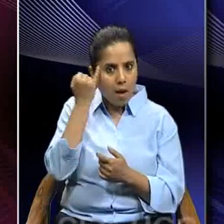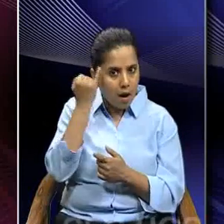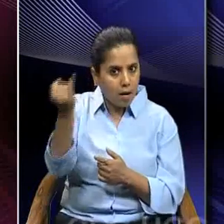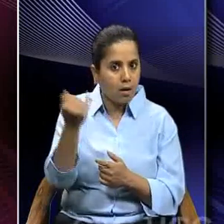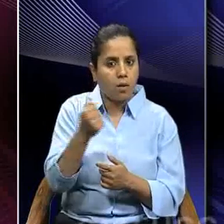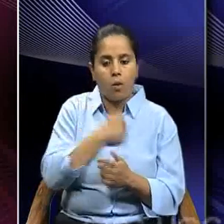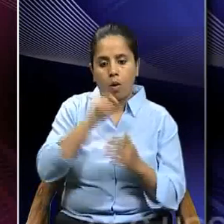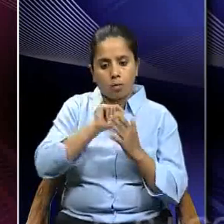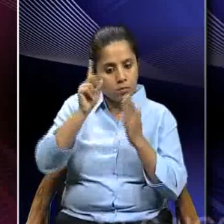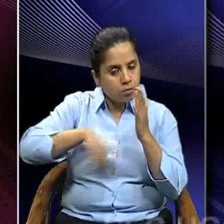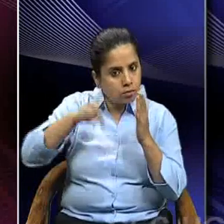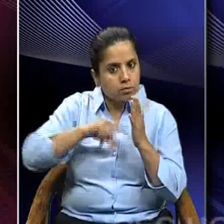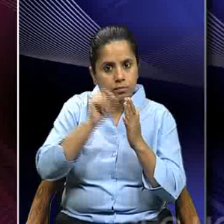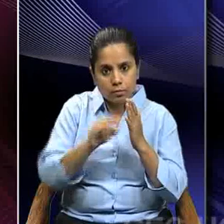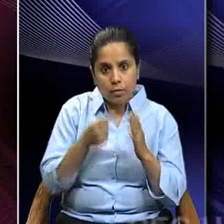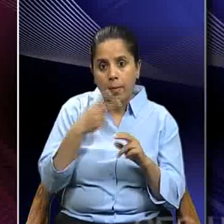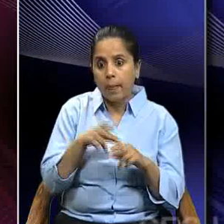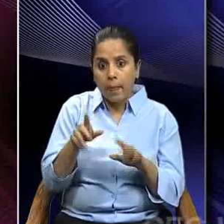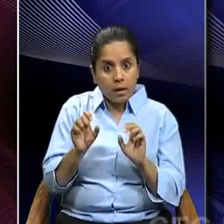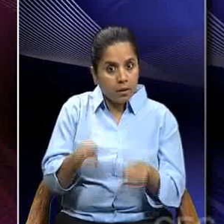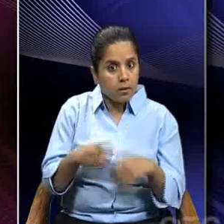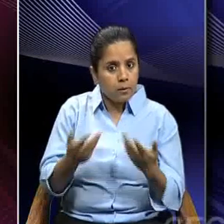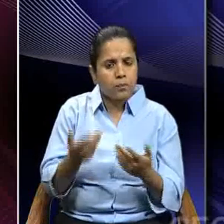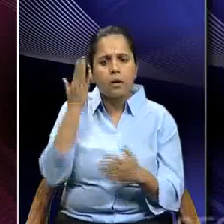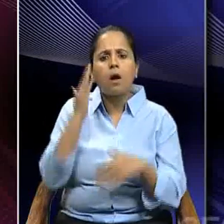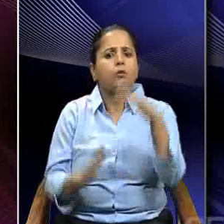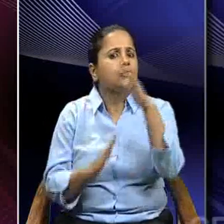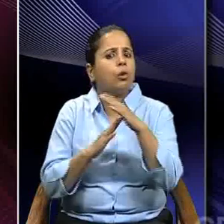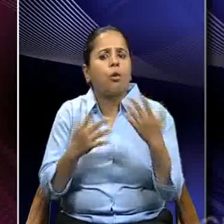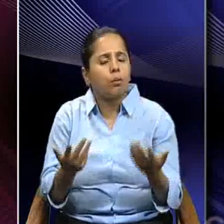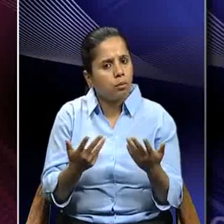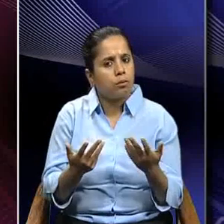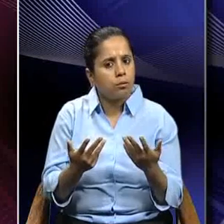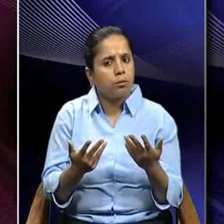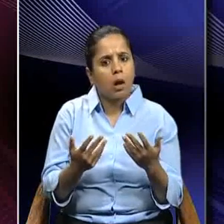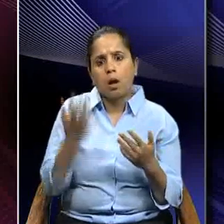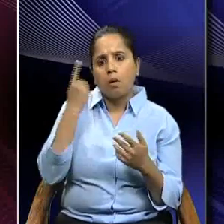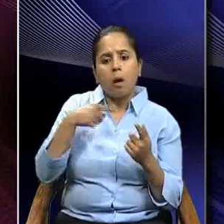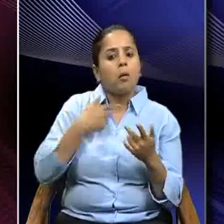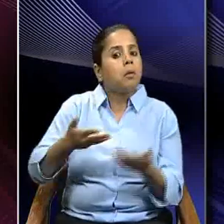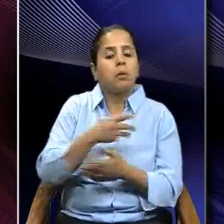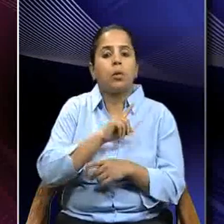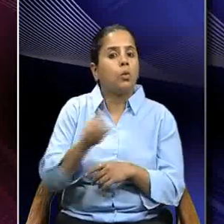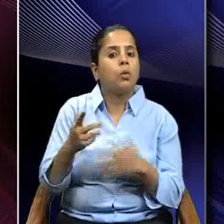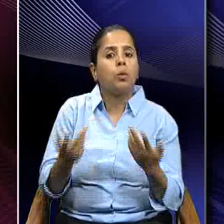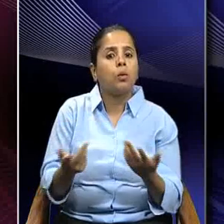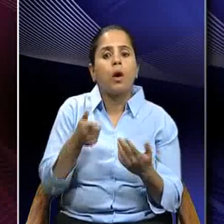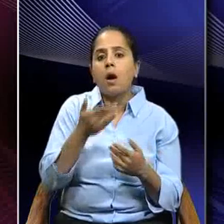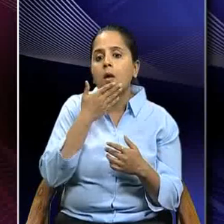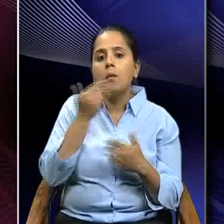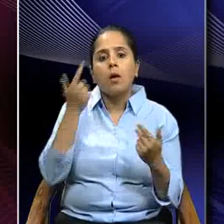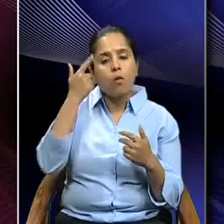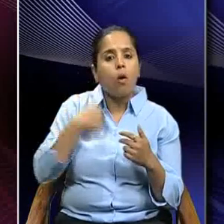our literature? And if it is so, why to stop? Why shouldn't we discuss what is best into